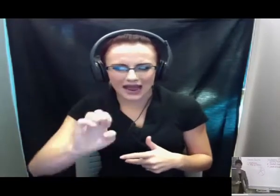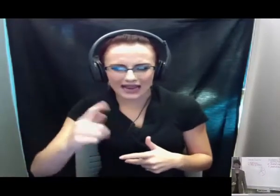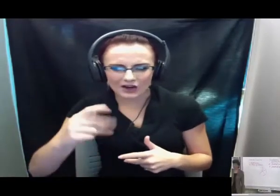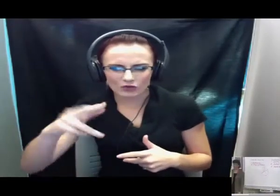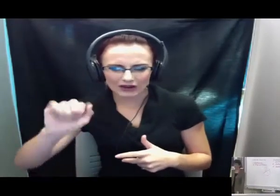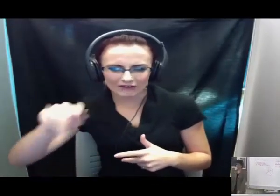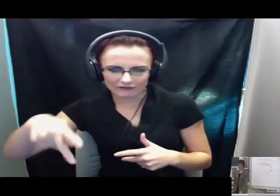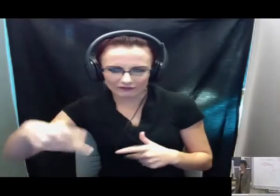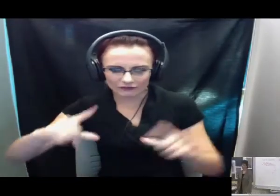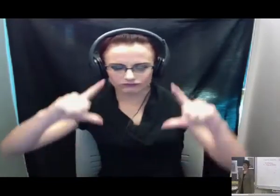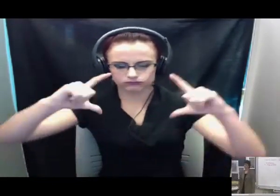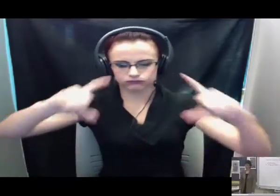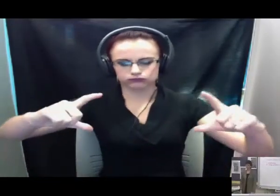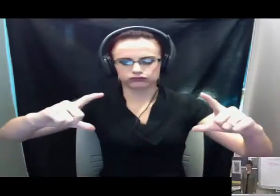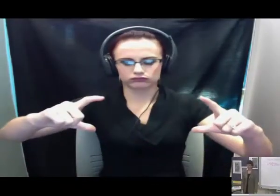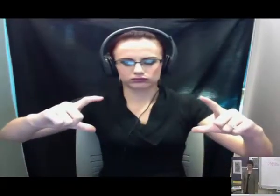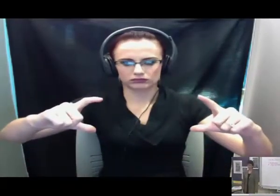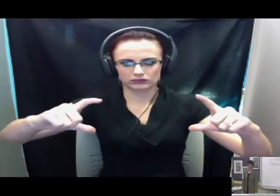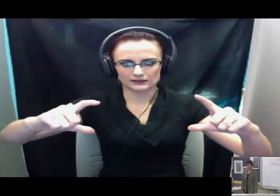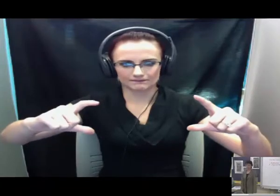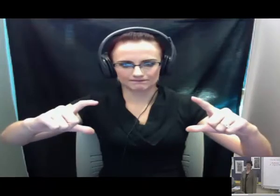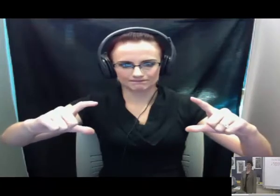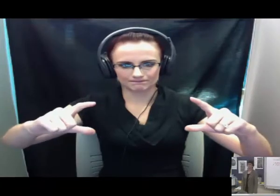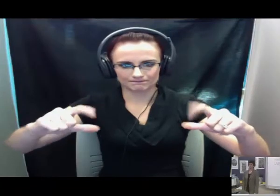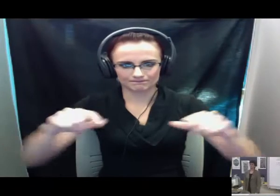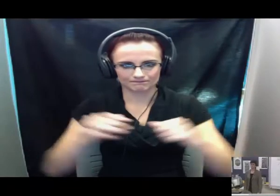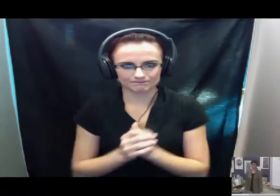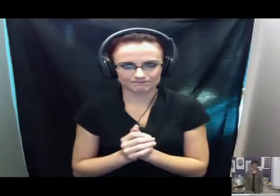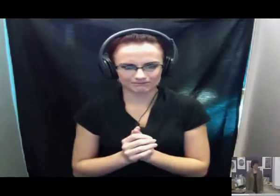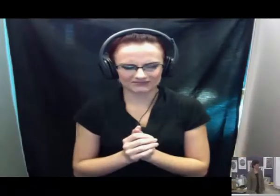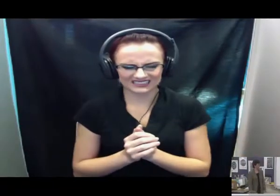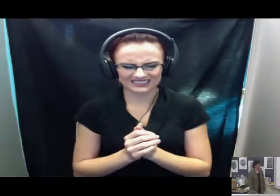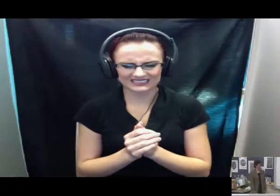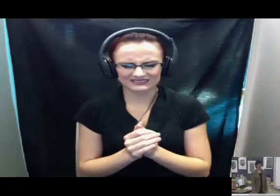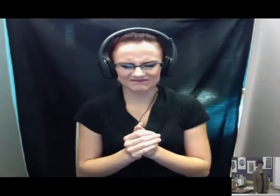What's this graph divided into? Will?